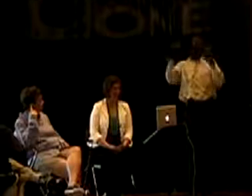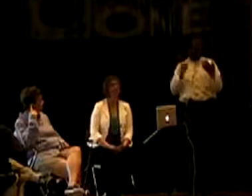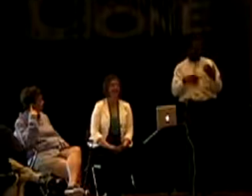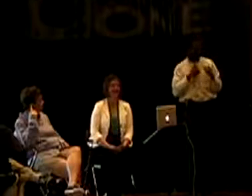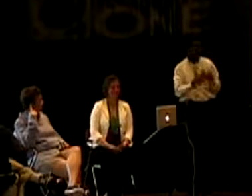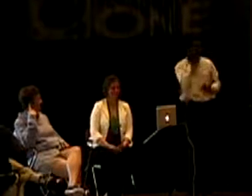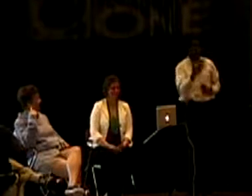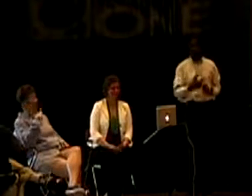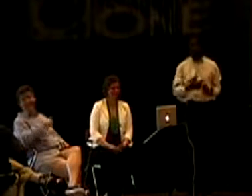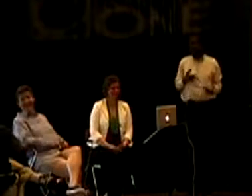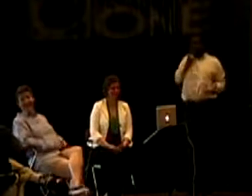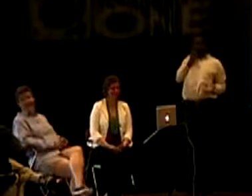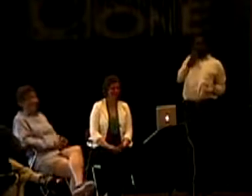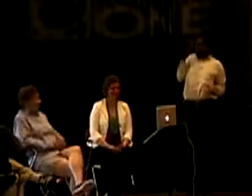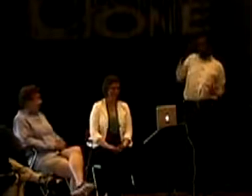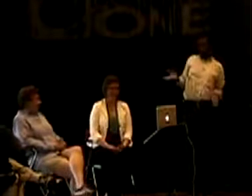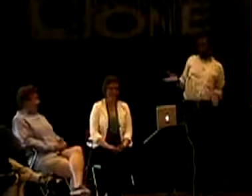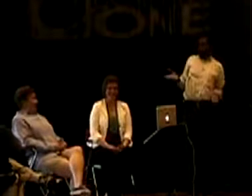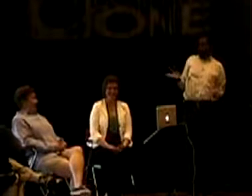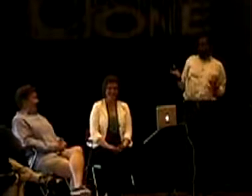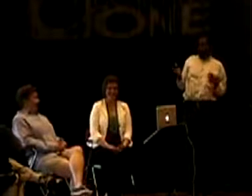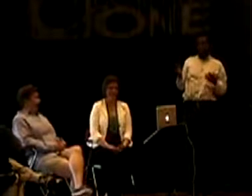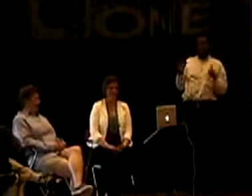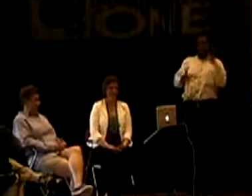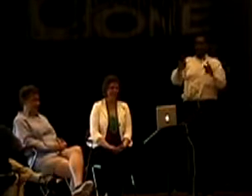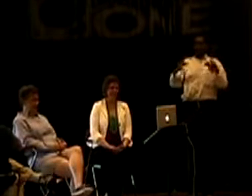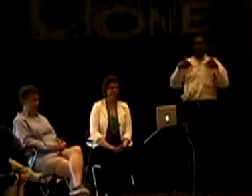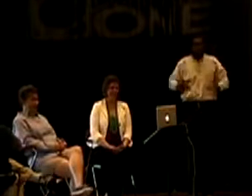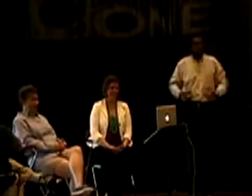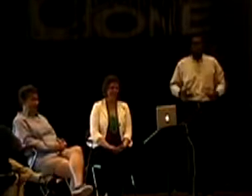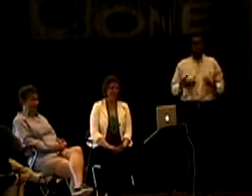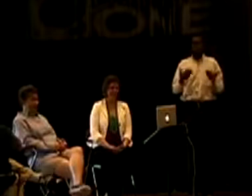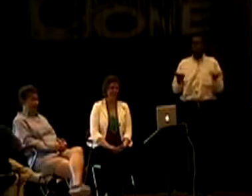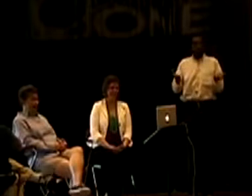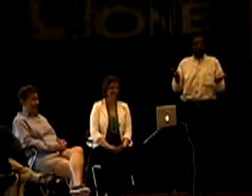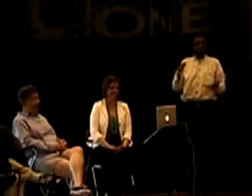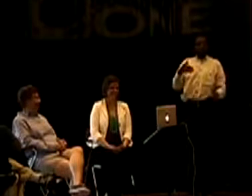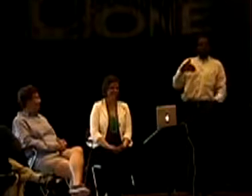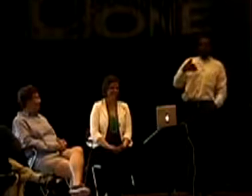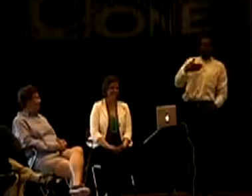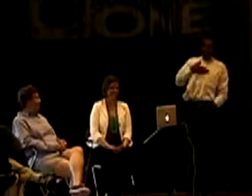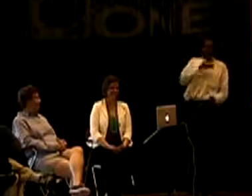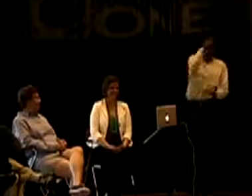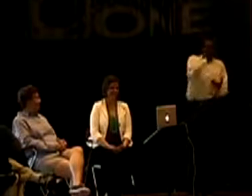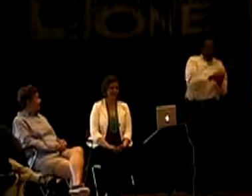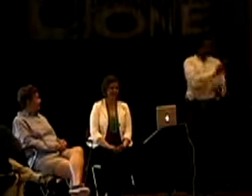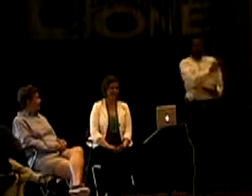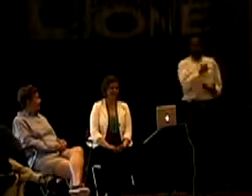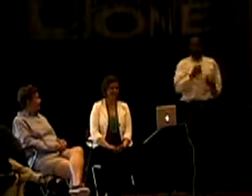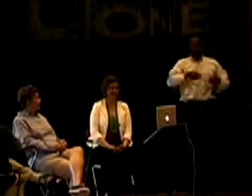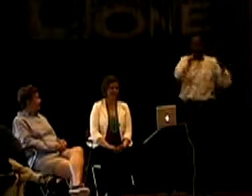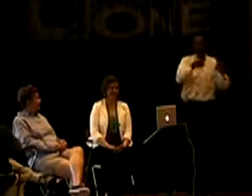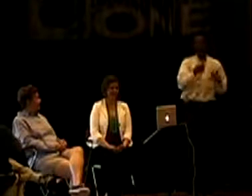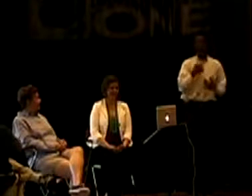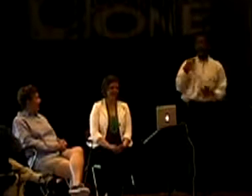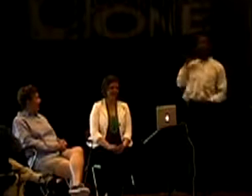you fight. I just, you know, people are told and people fight. And you know, I write from what I get and what I know. And as far as I can tell, you guys never